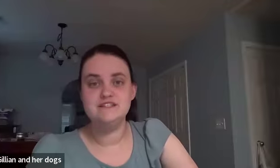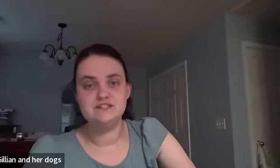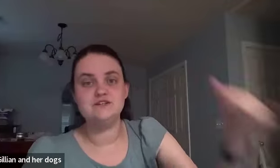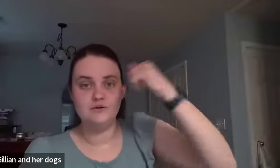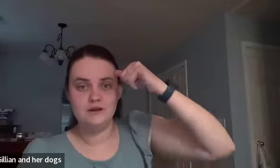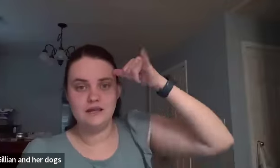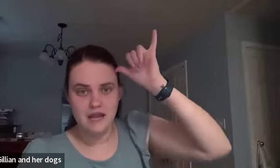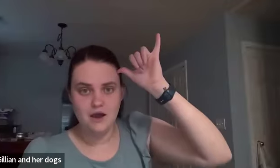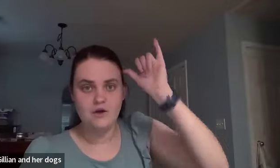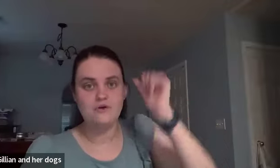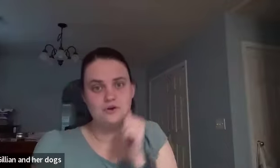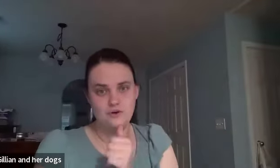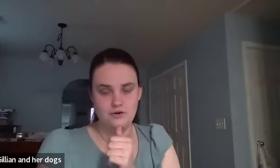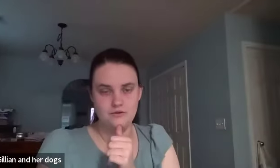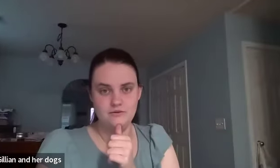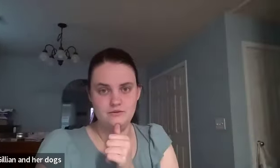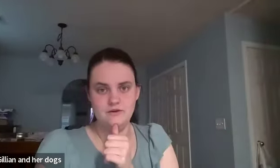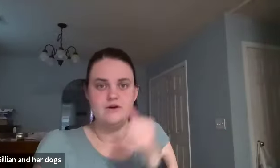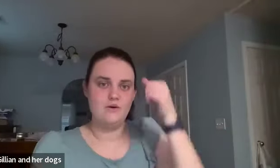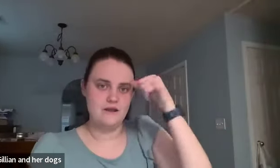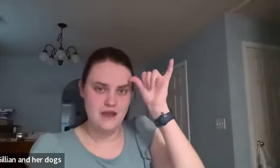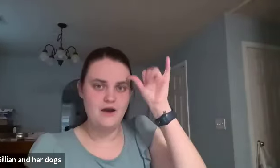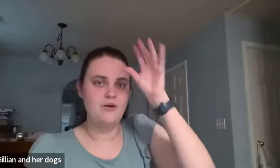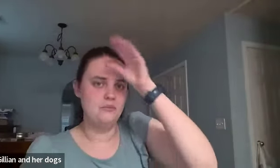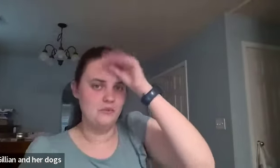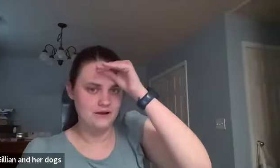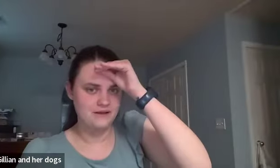would do cowgirl or cowboy.